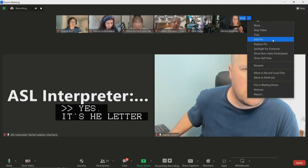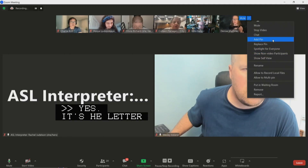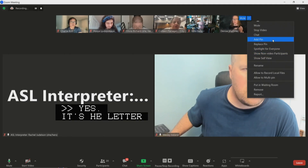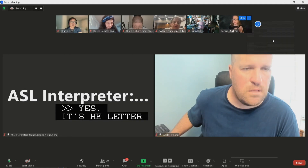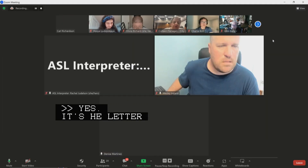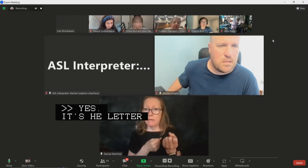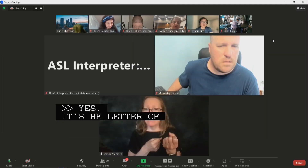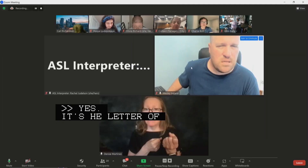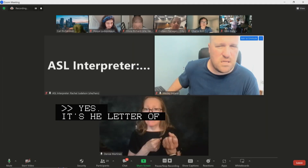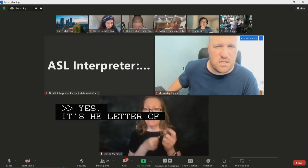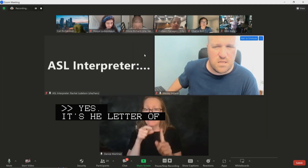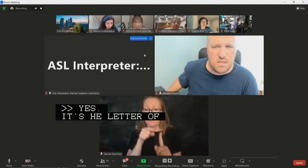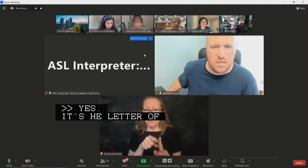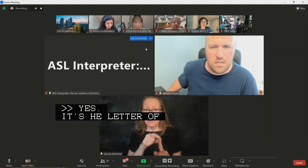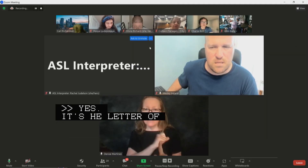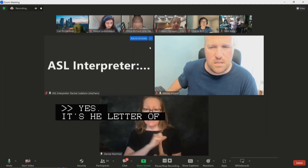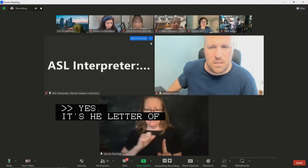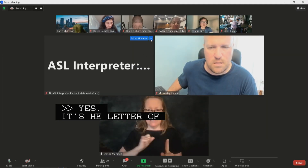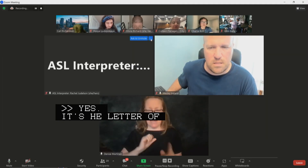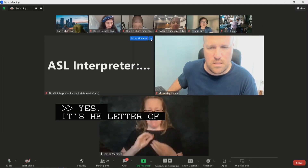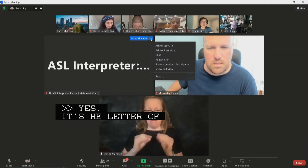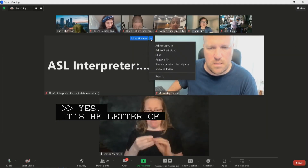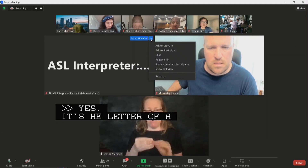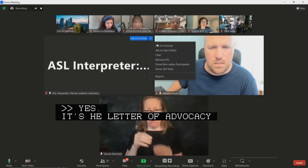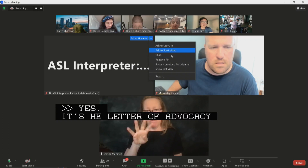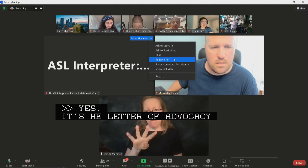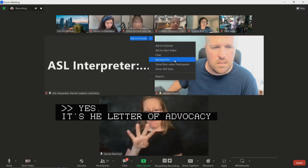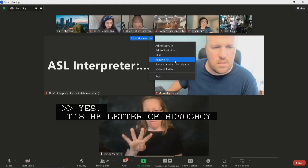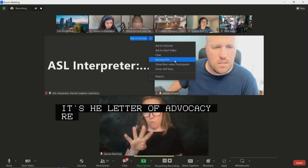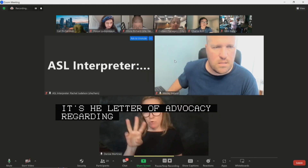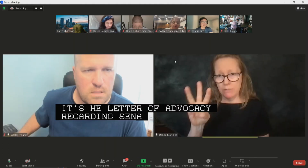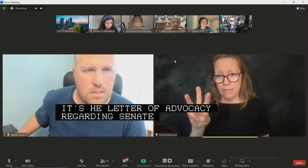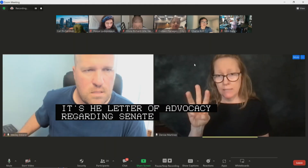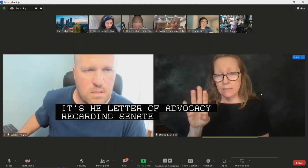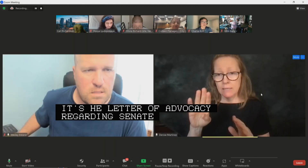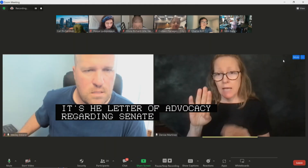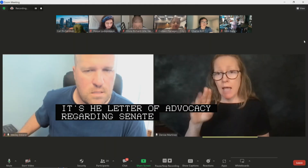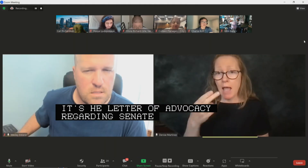regarding Senate number 446, House number